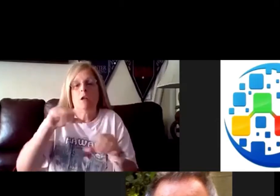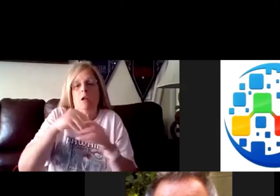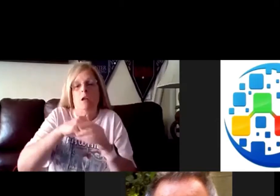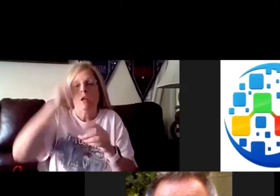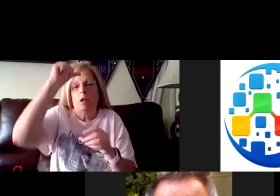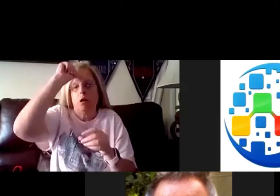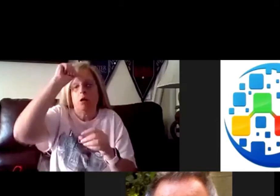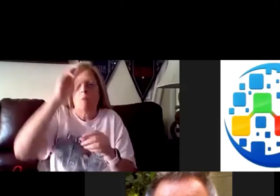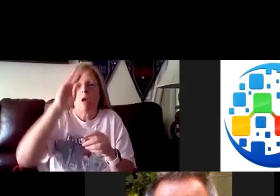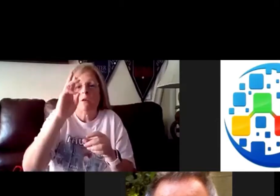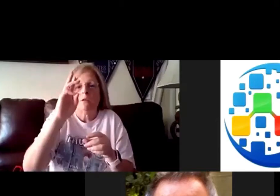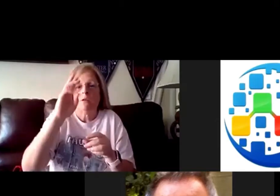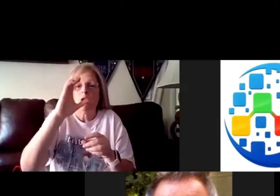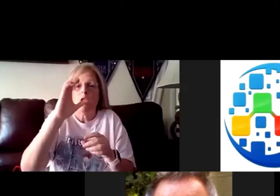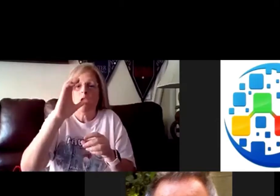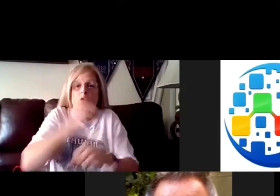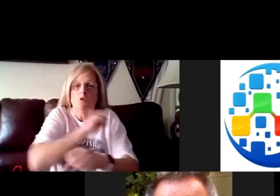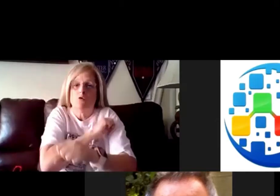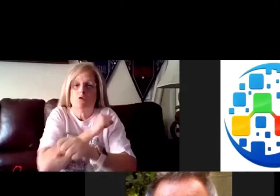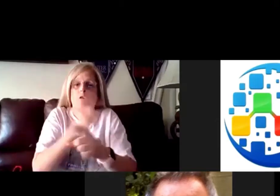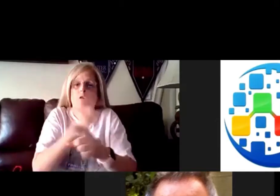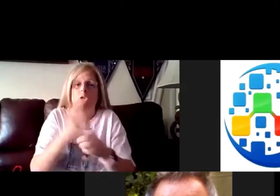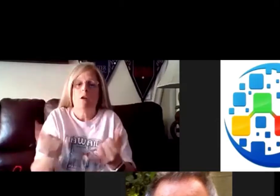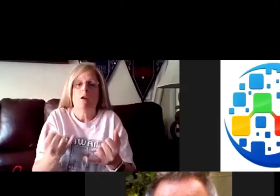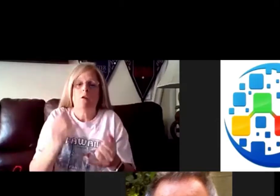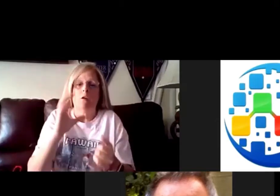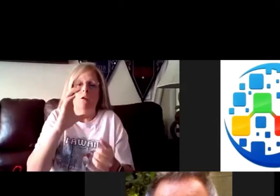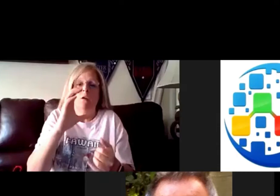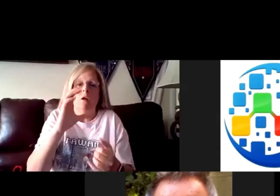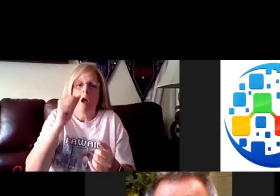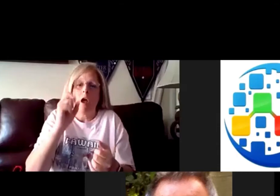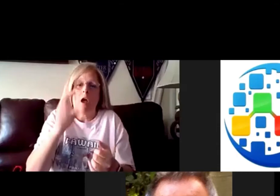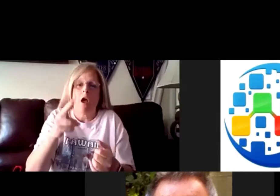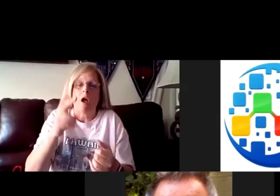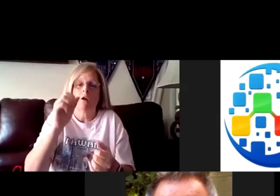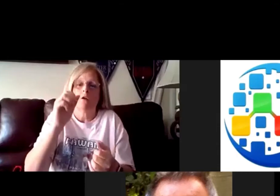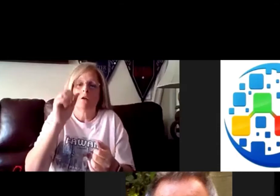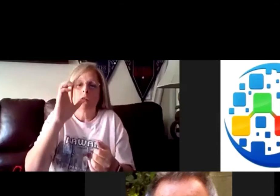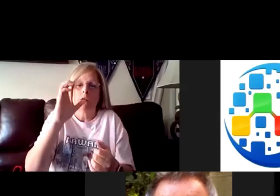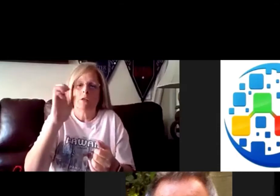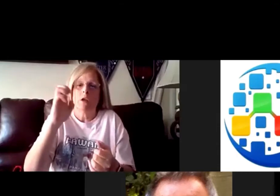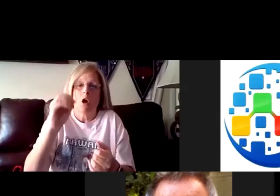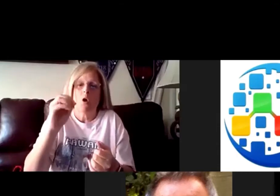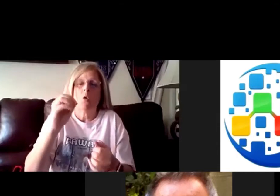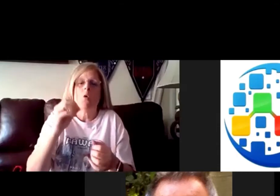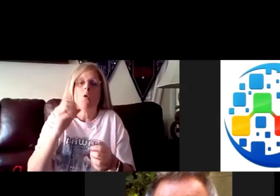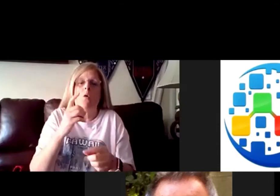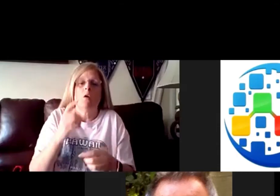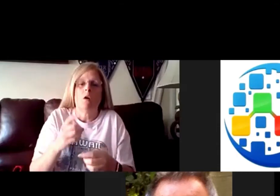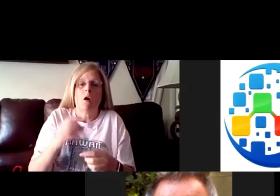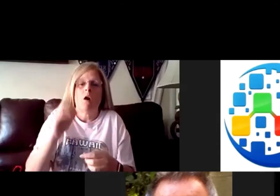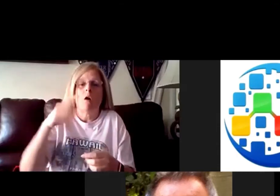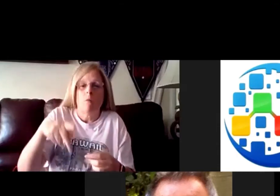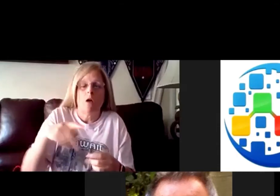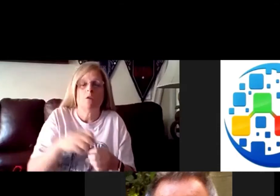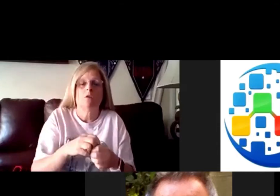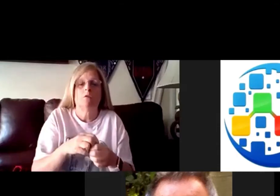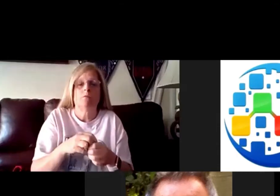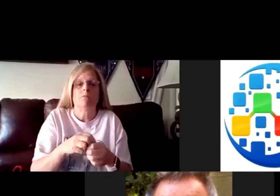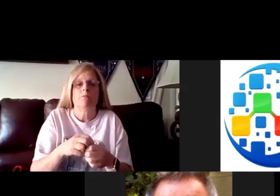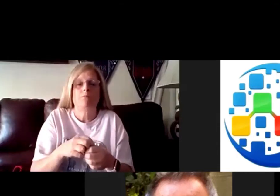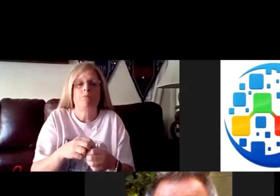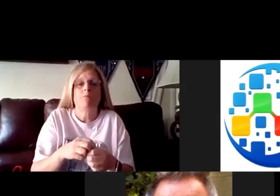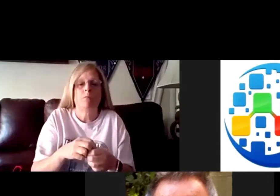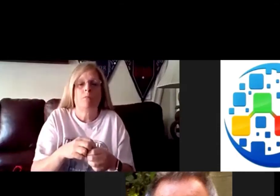now. Ash Mufareh is the CEO of Onpassive. He's the brain trust, the visionary behind Onpassive. And his